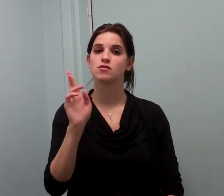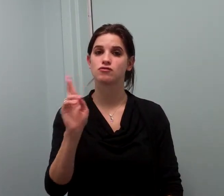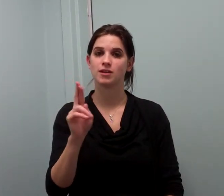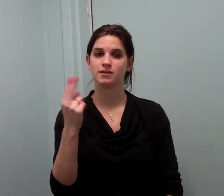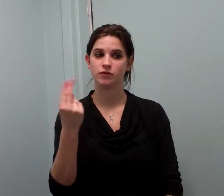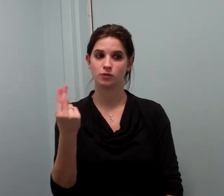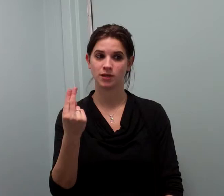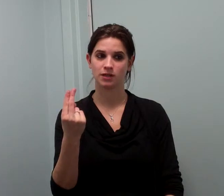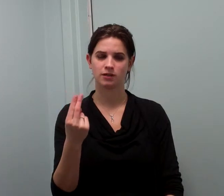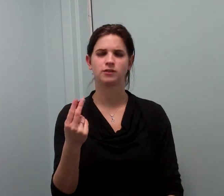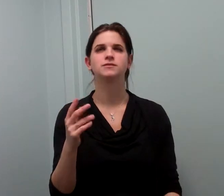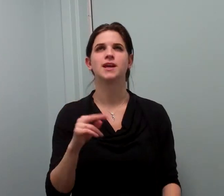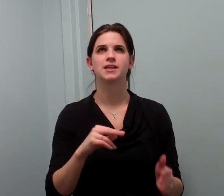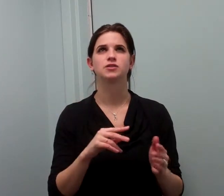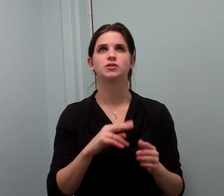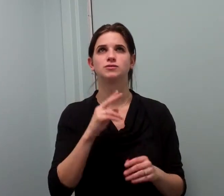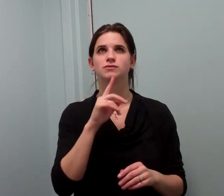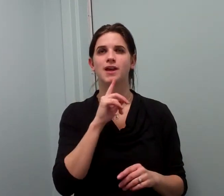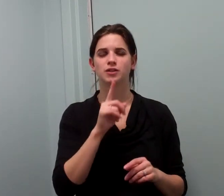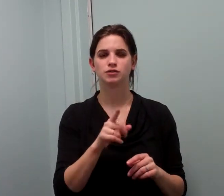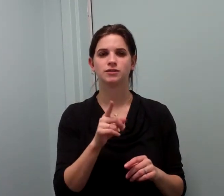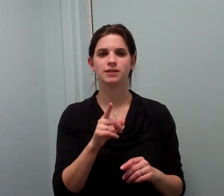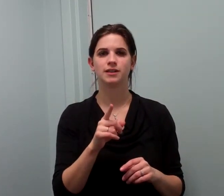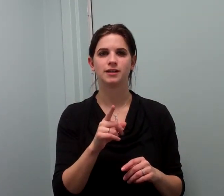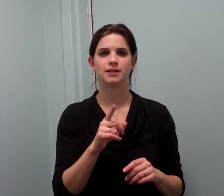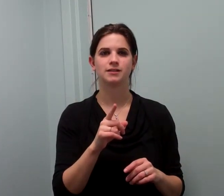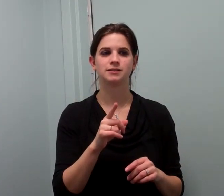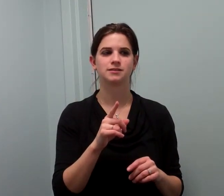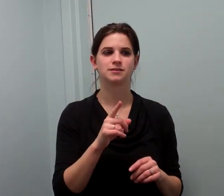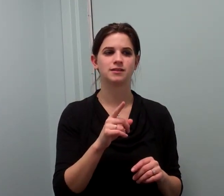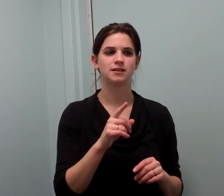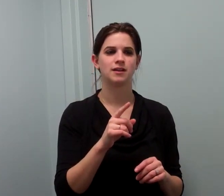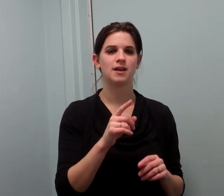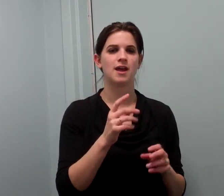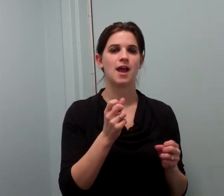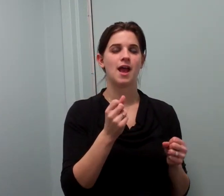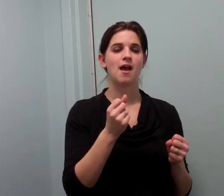humidity is in the air compared to how much you can actually hold. That's a psychrometer.